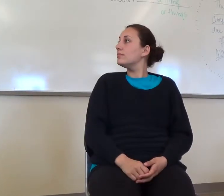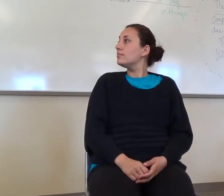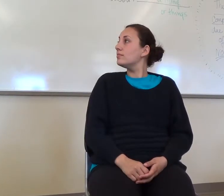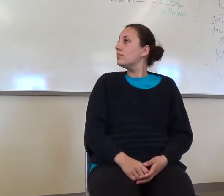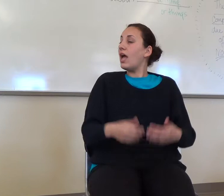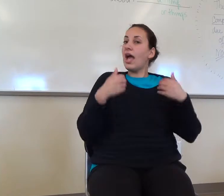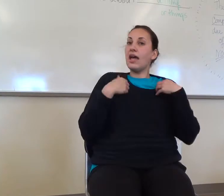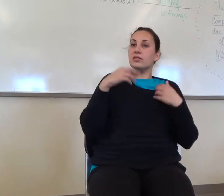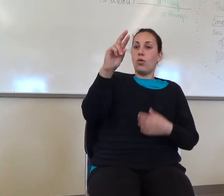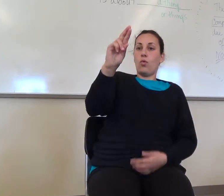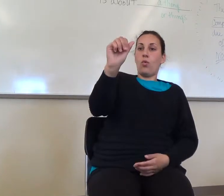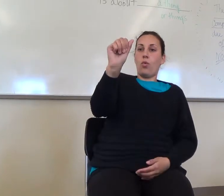Ramos.